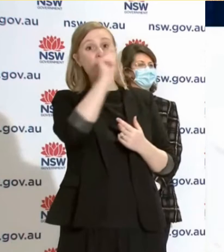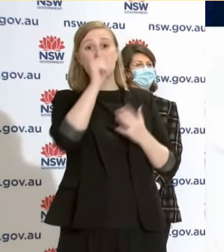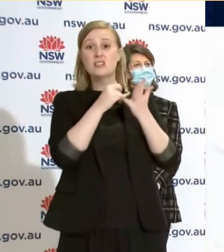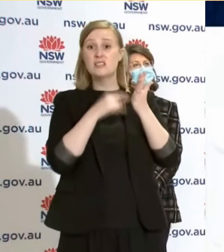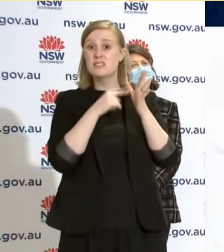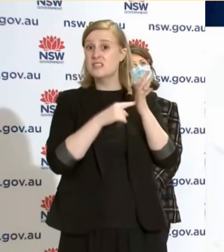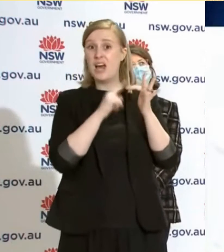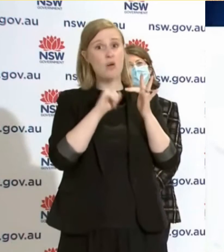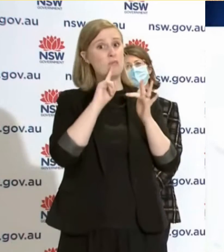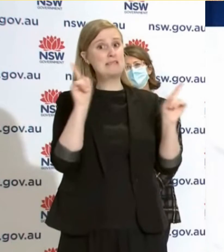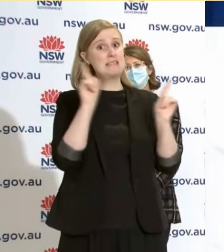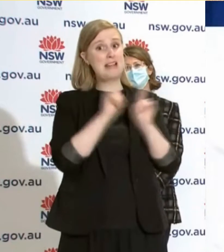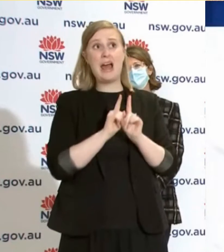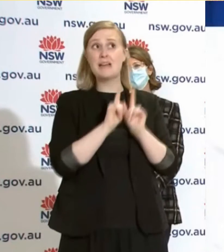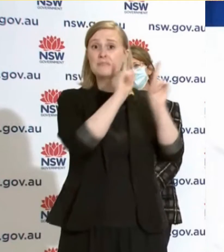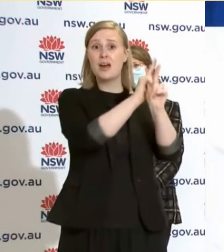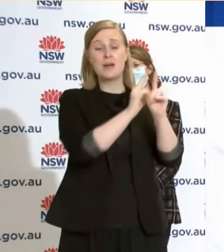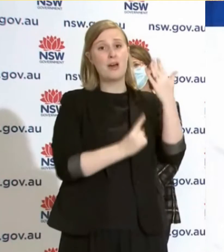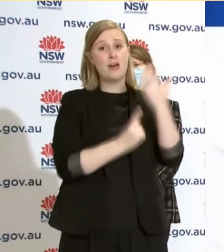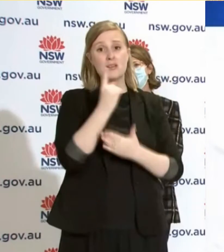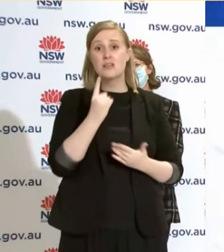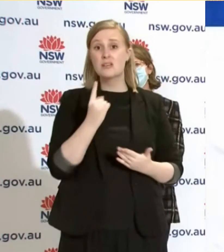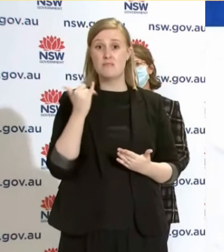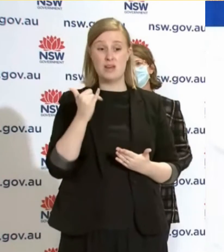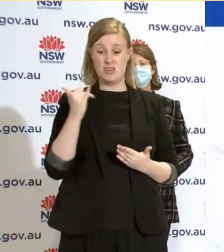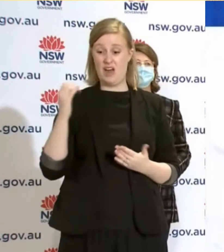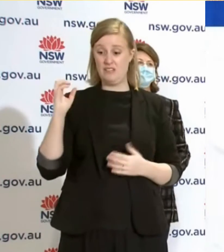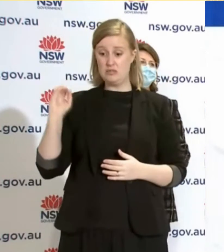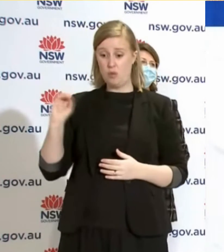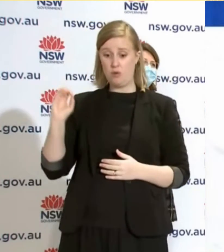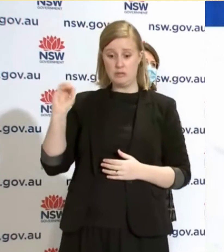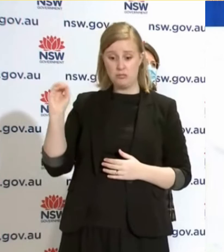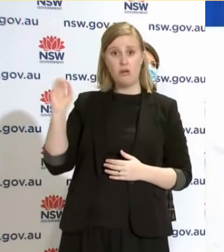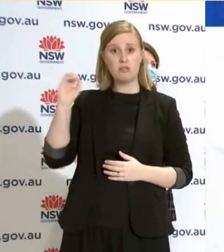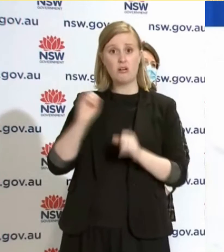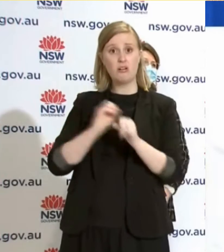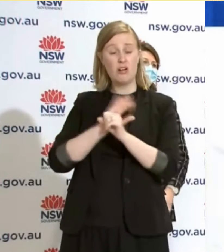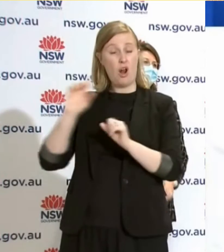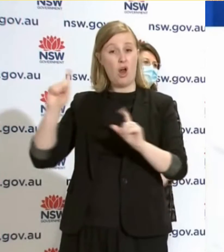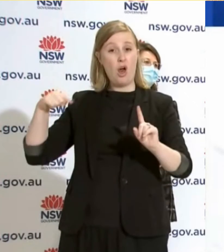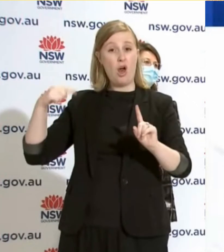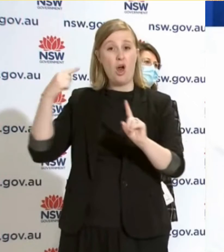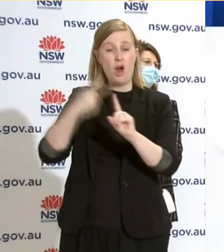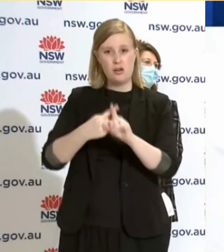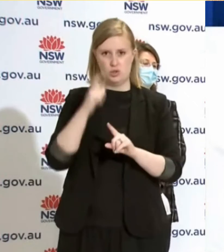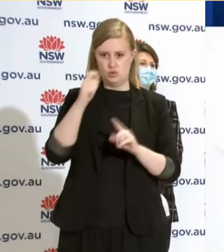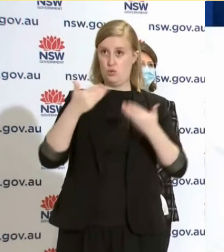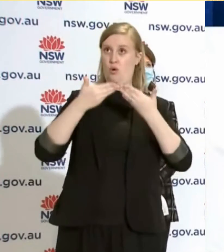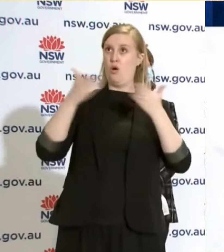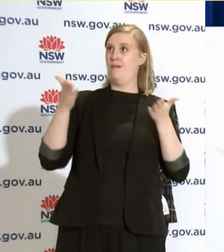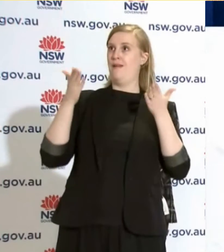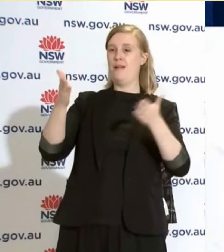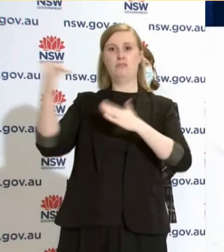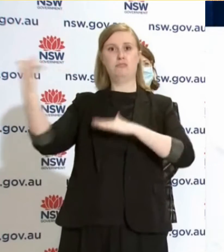0 cases for a long time, when they do open their borders and welcome international travel, welcome people from